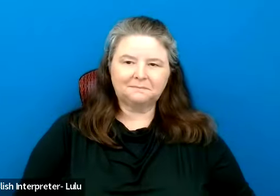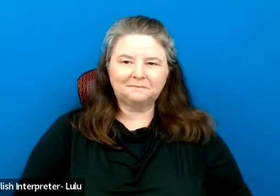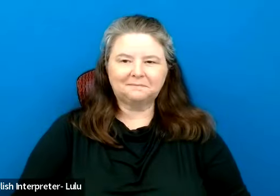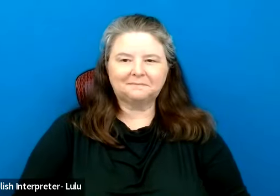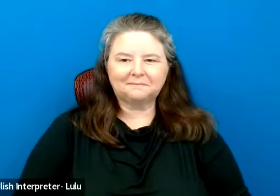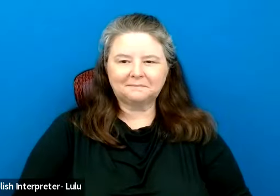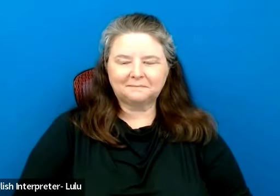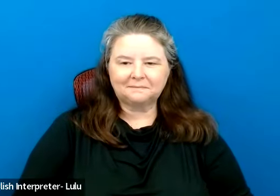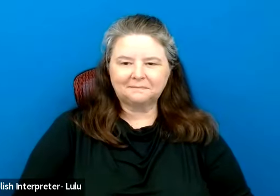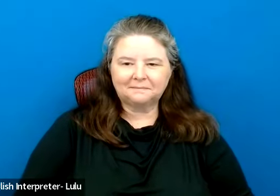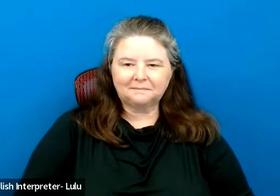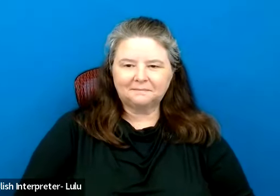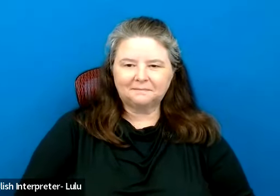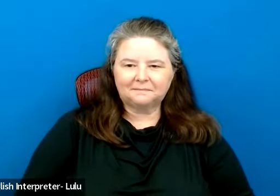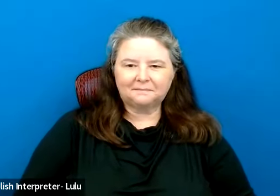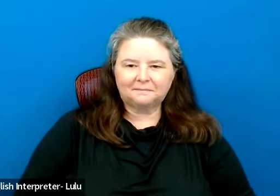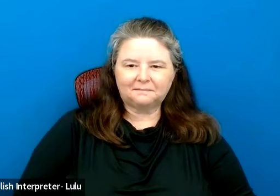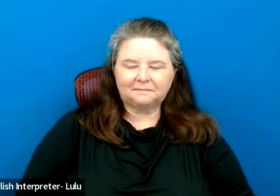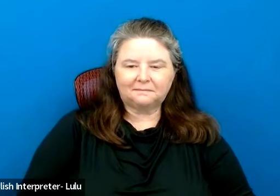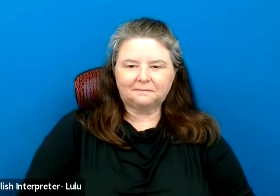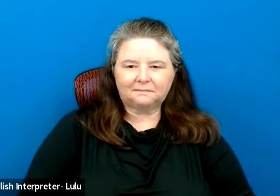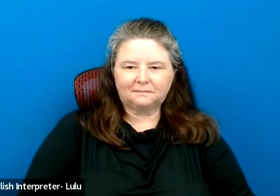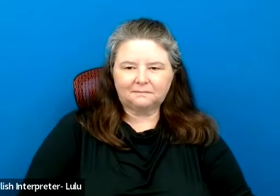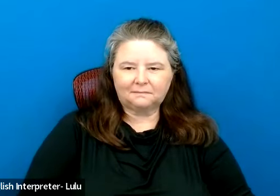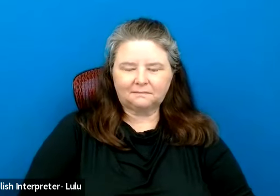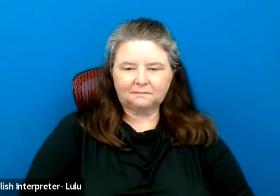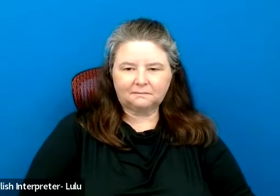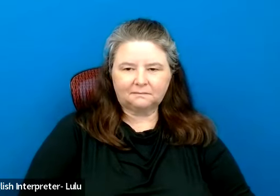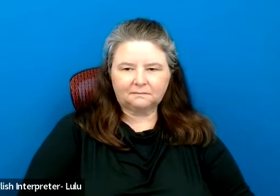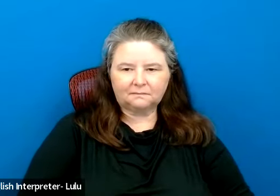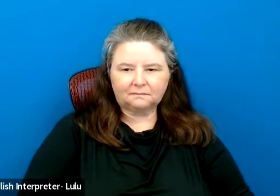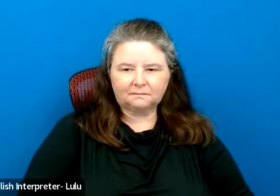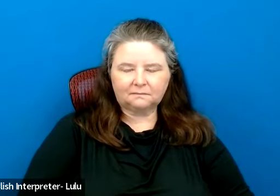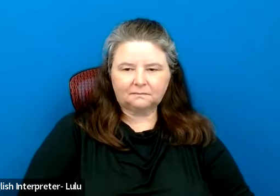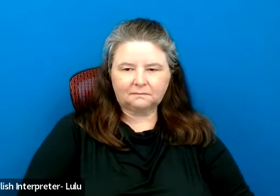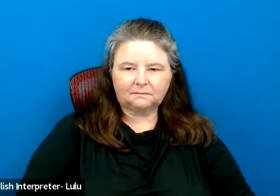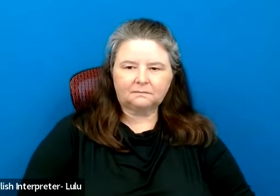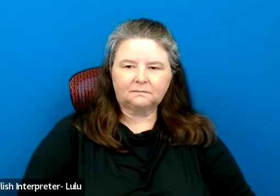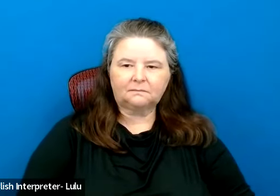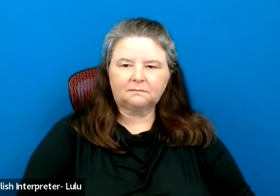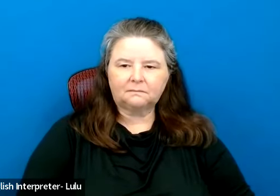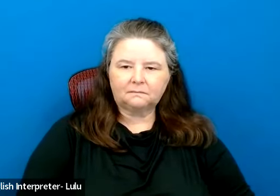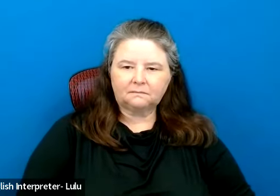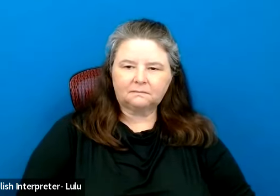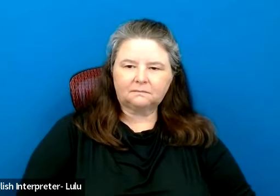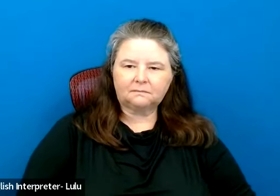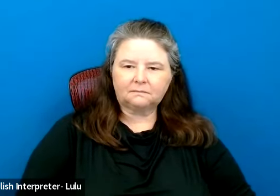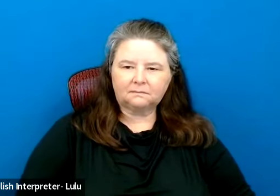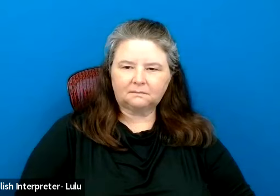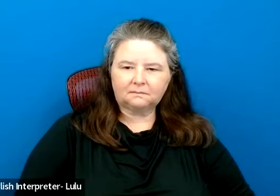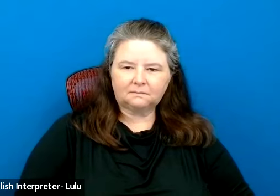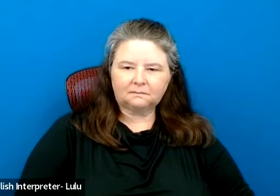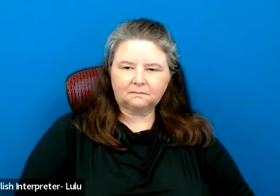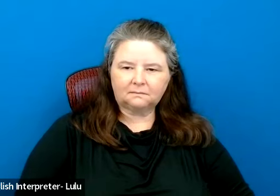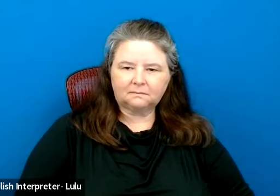them in the same way that we support the little ones. So I'm very, very excited that also there are things that we